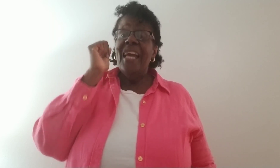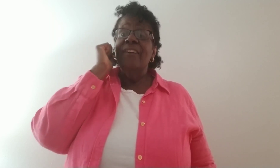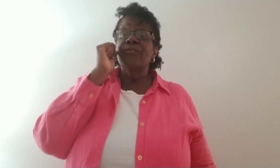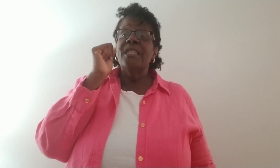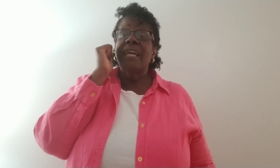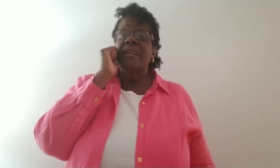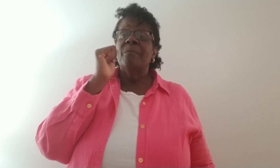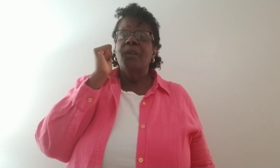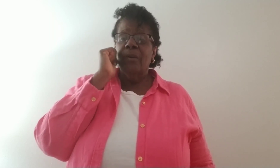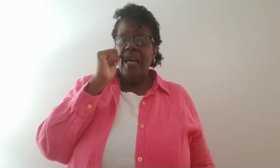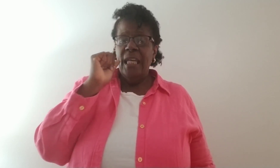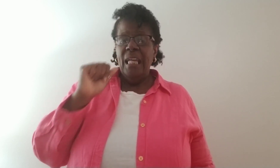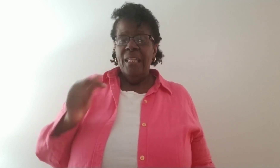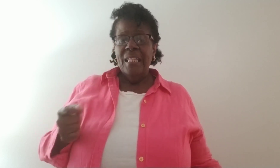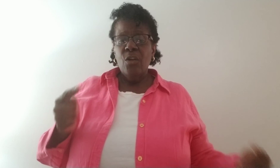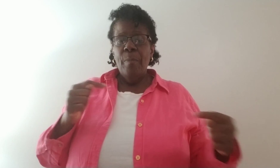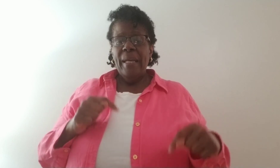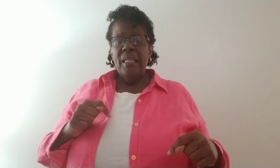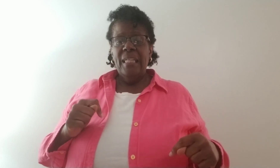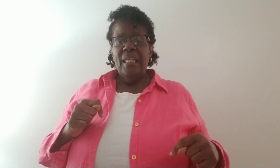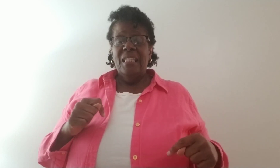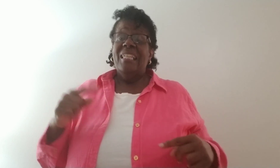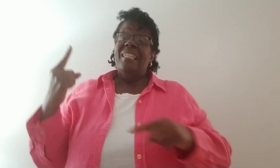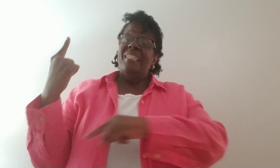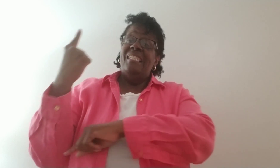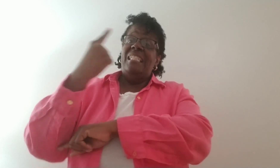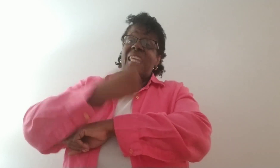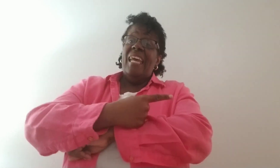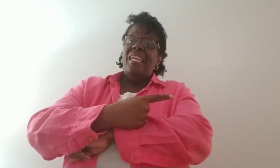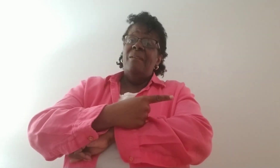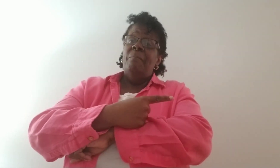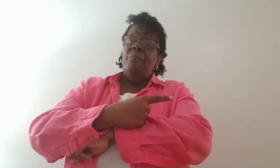Every day. Okay? Let's go back again. Day.